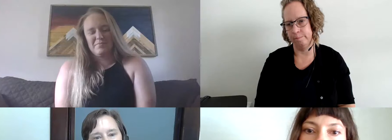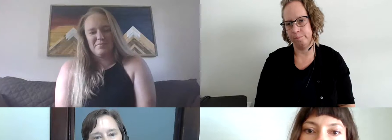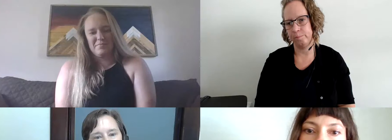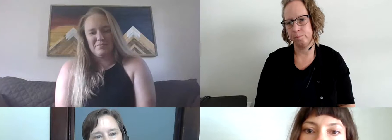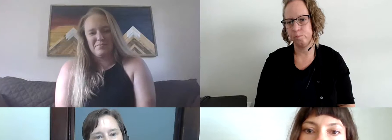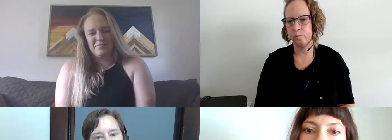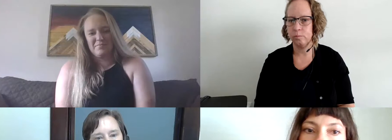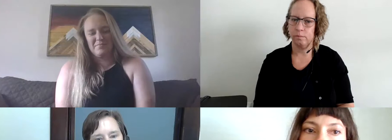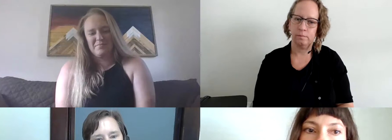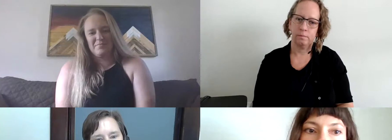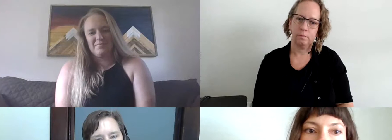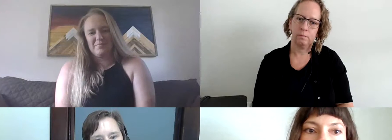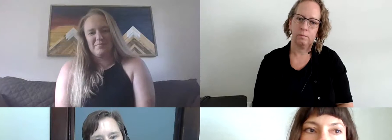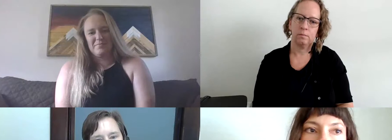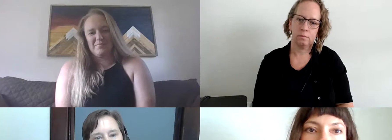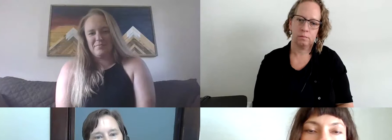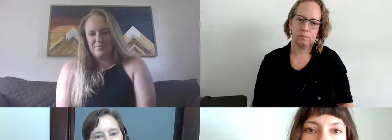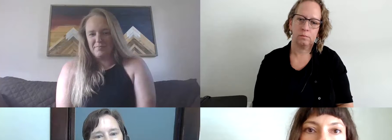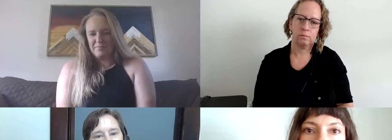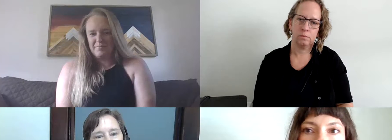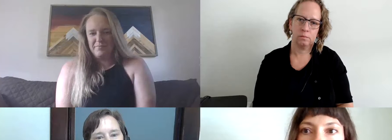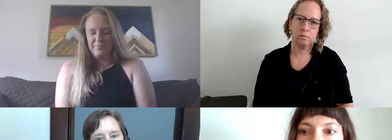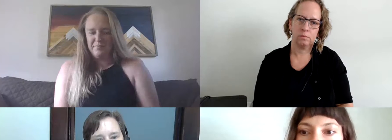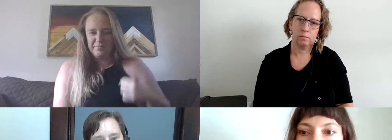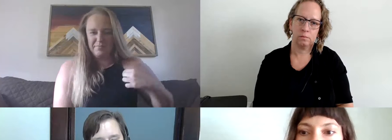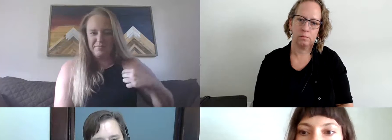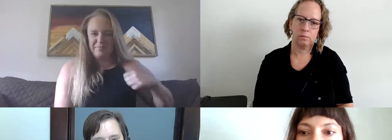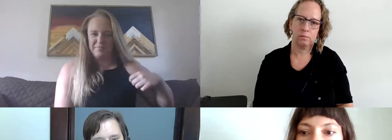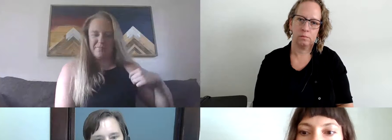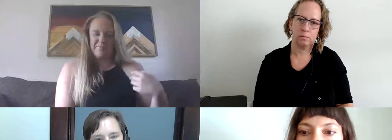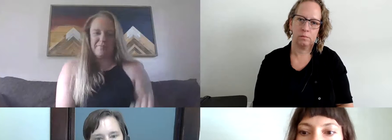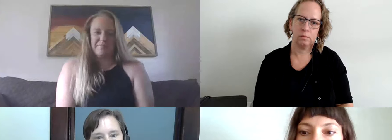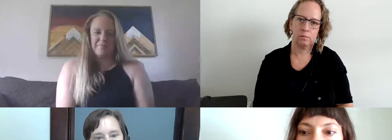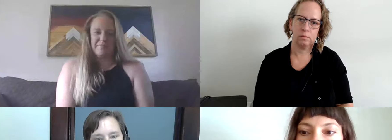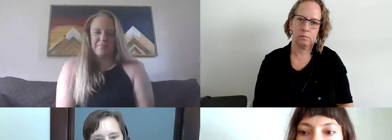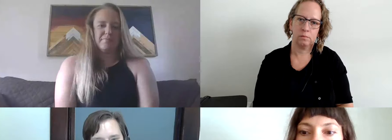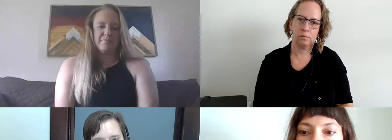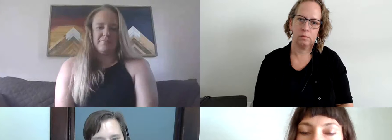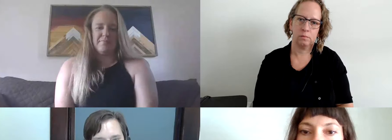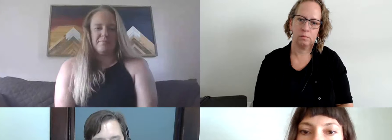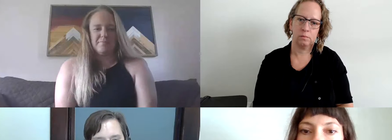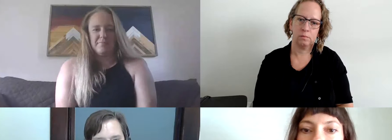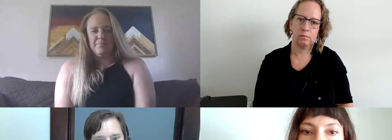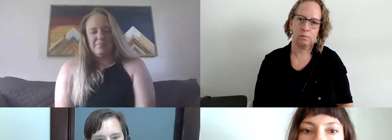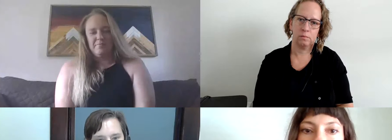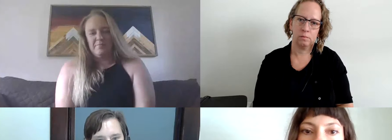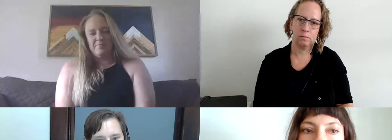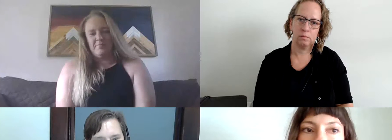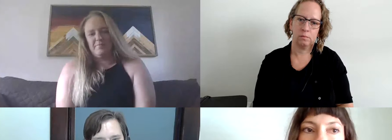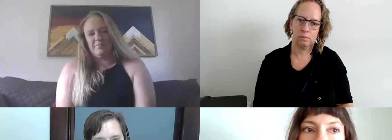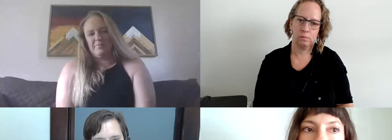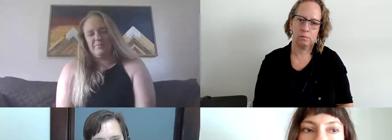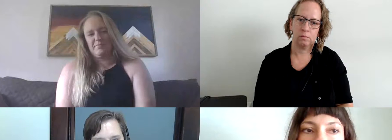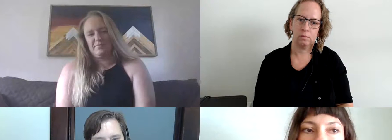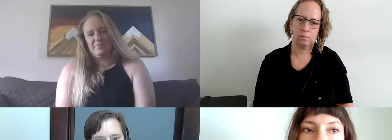way the captioner can review them and they can add those words into their vocabulary prior to the